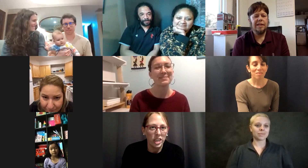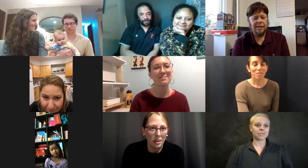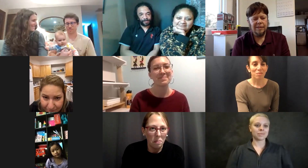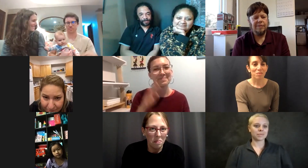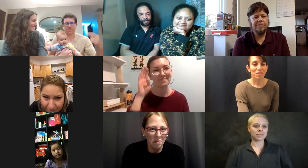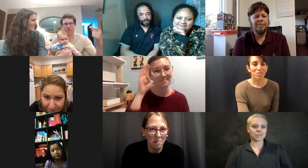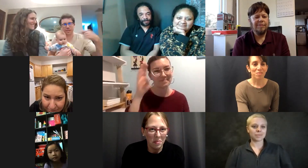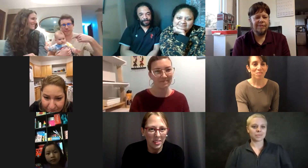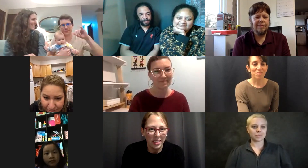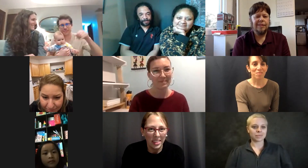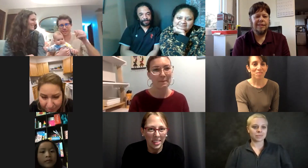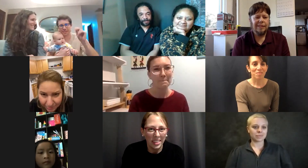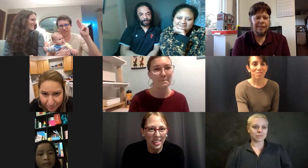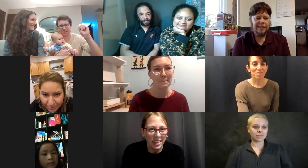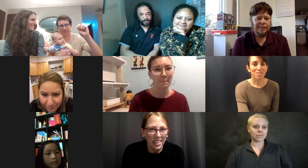Hi, I'm Jim.